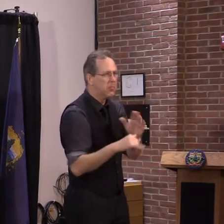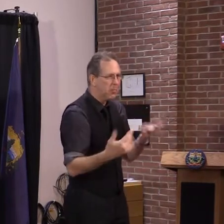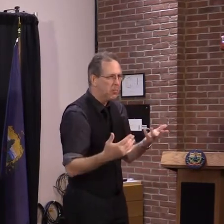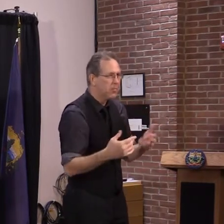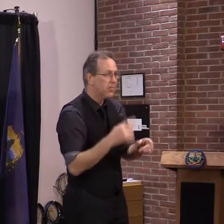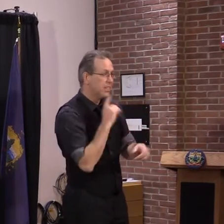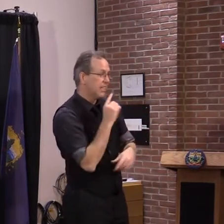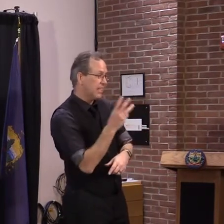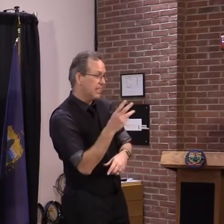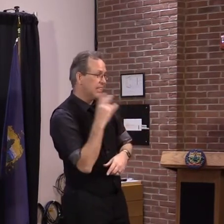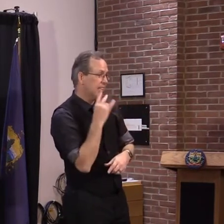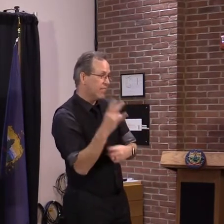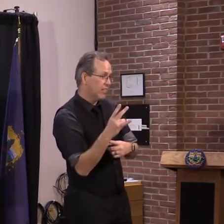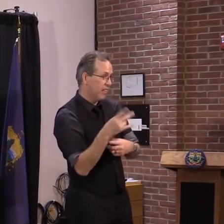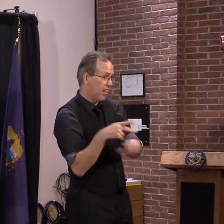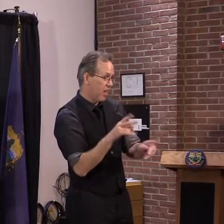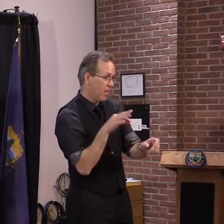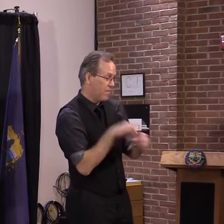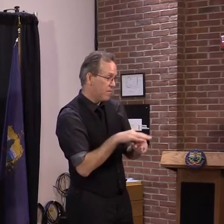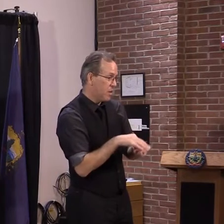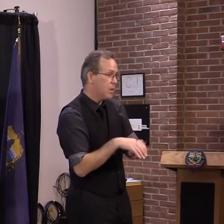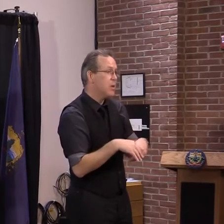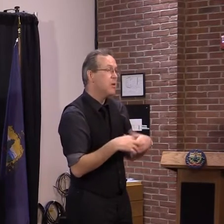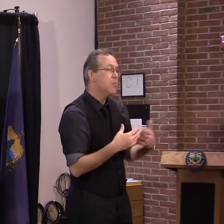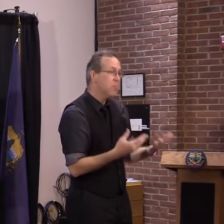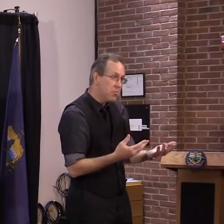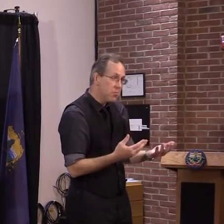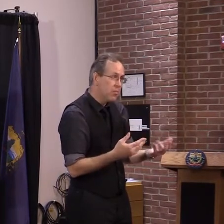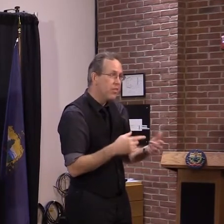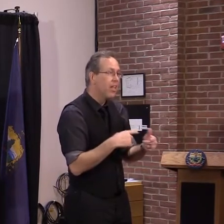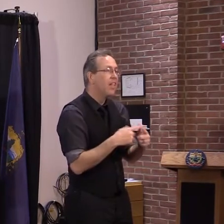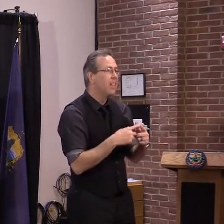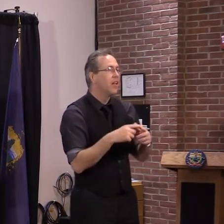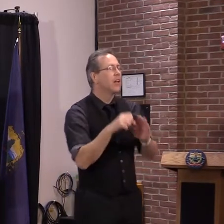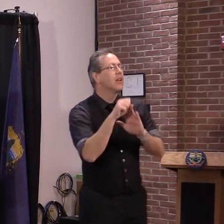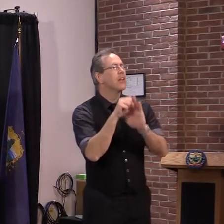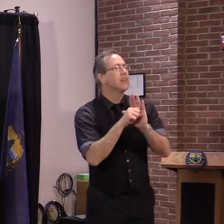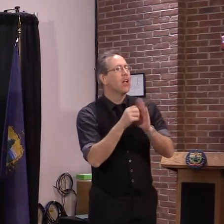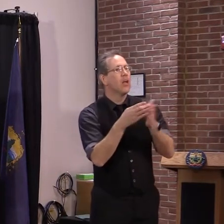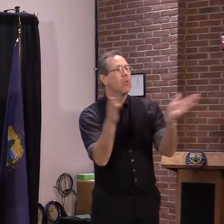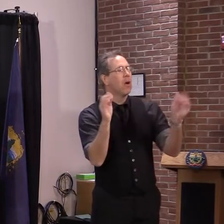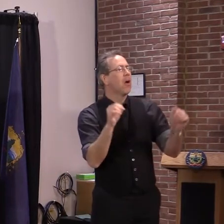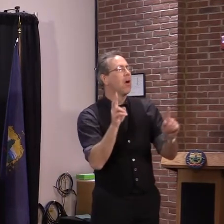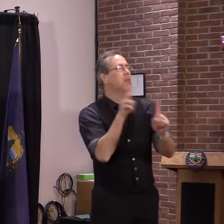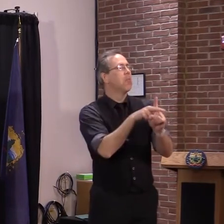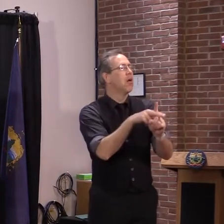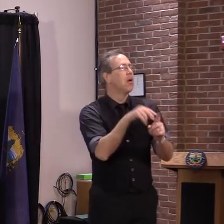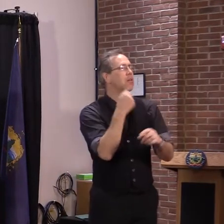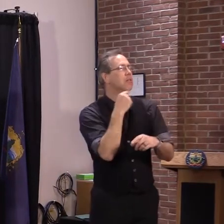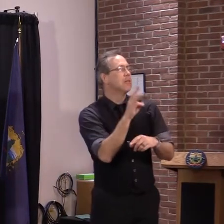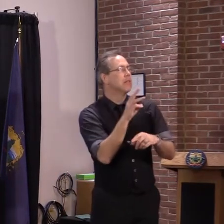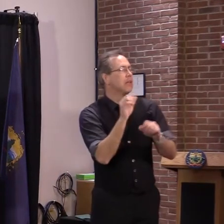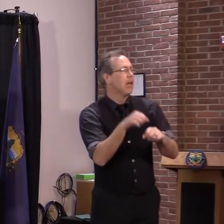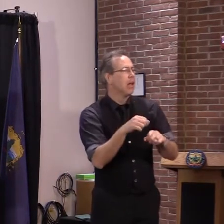17-year-olds to vote, we should take that up on a statewide basis and make that decision. As